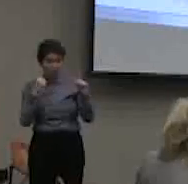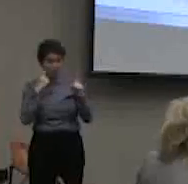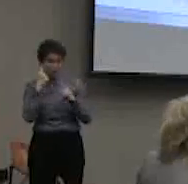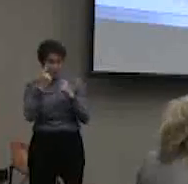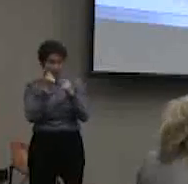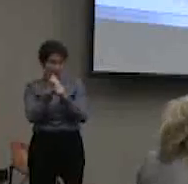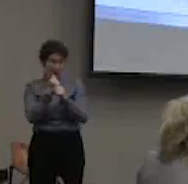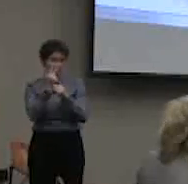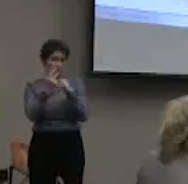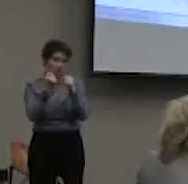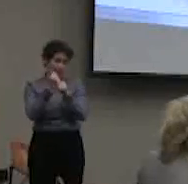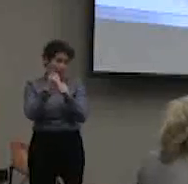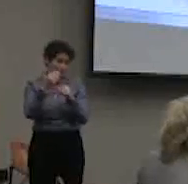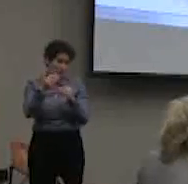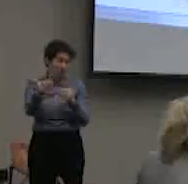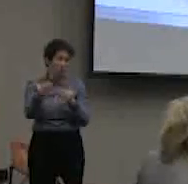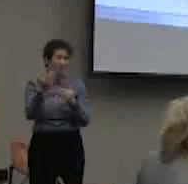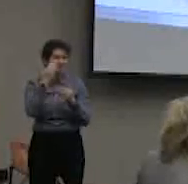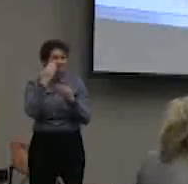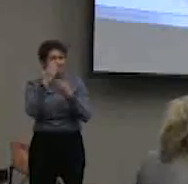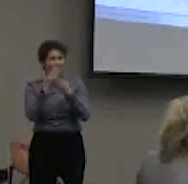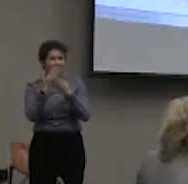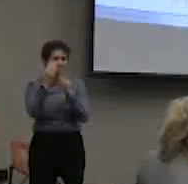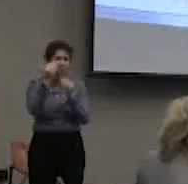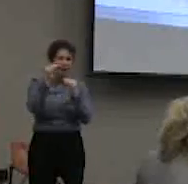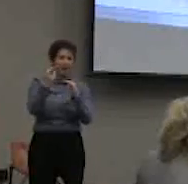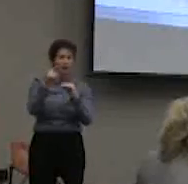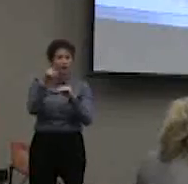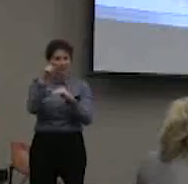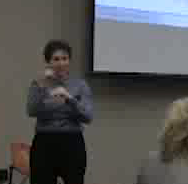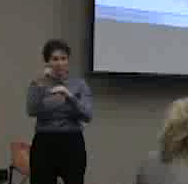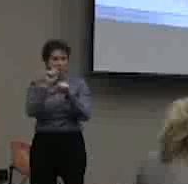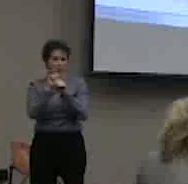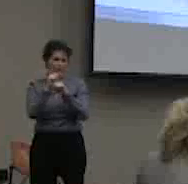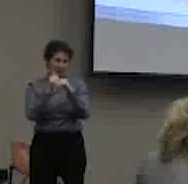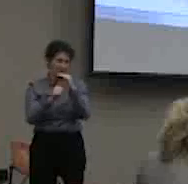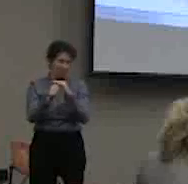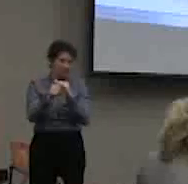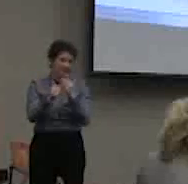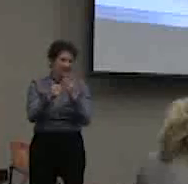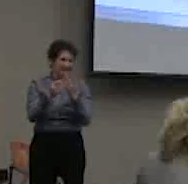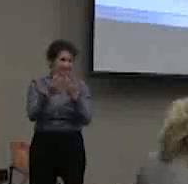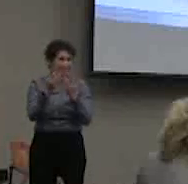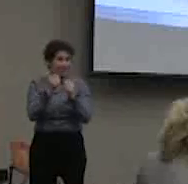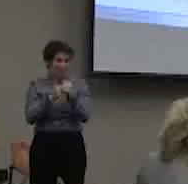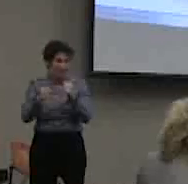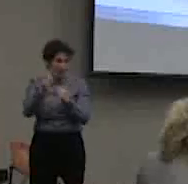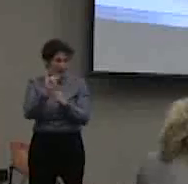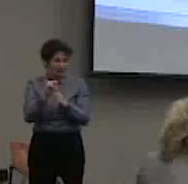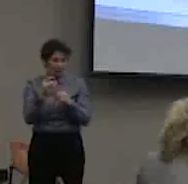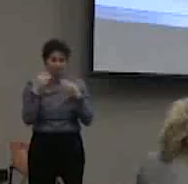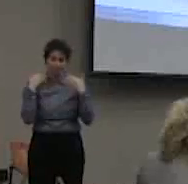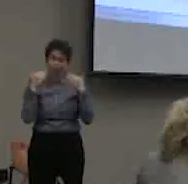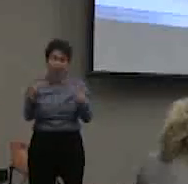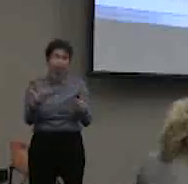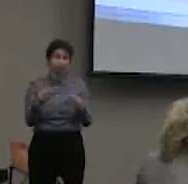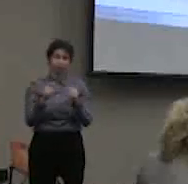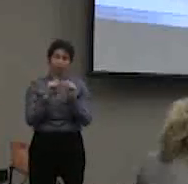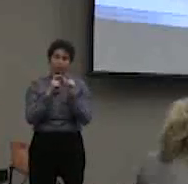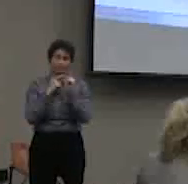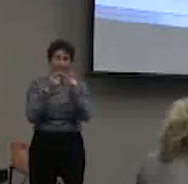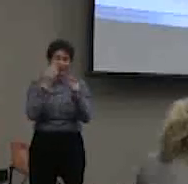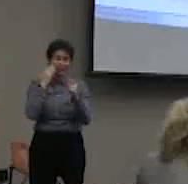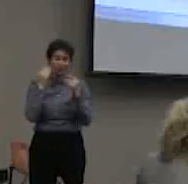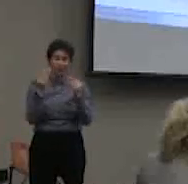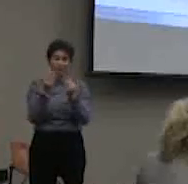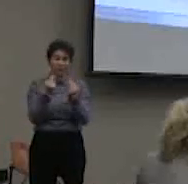year, 3 years. Here are sort of the parameters in which you need to work. And beyond those parameters, y'all run. Go solve the early